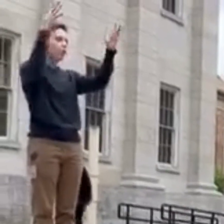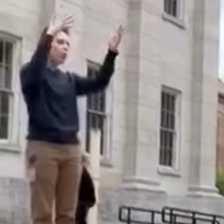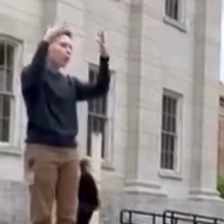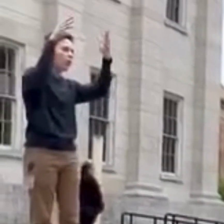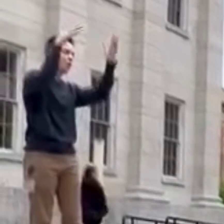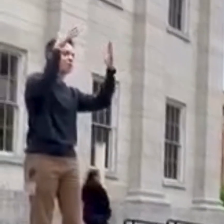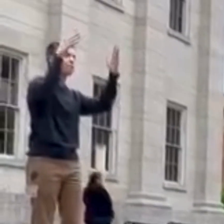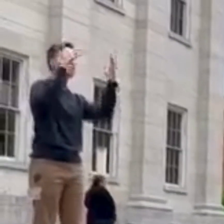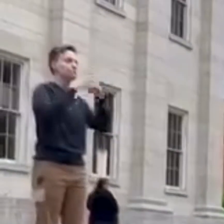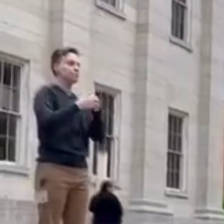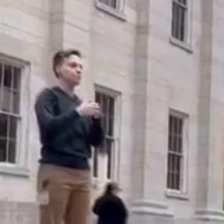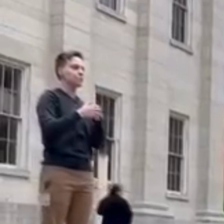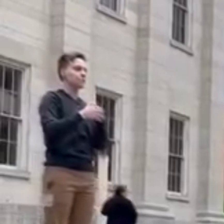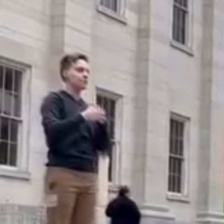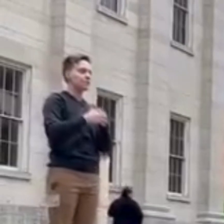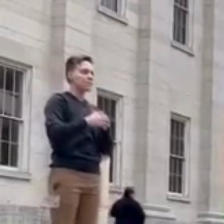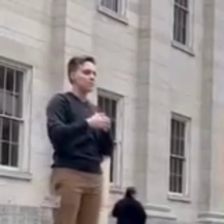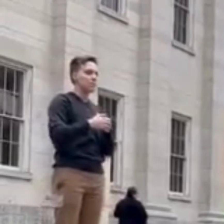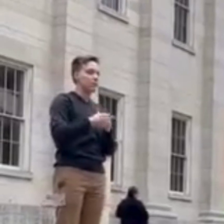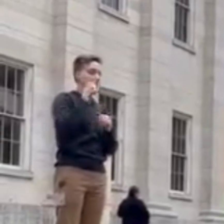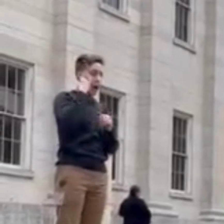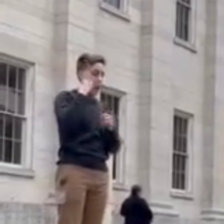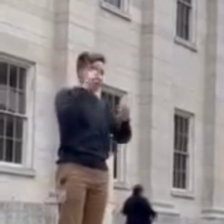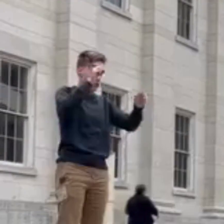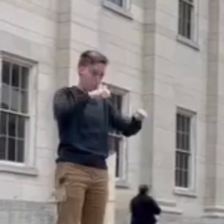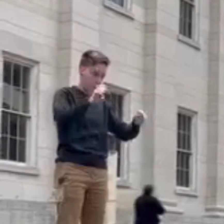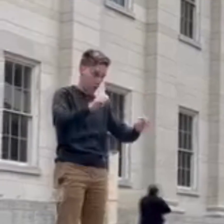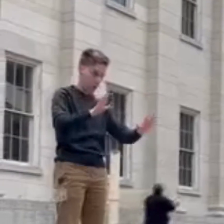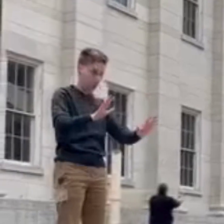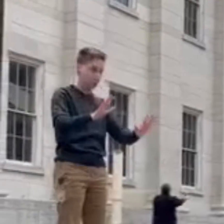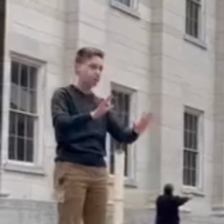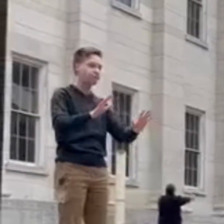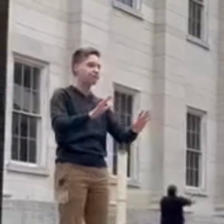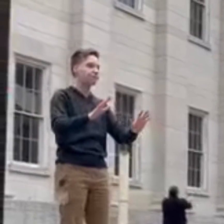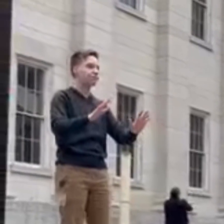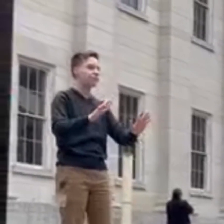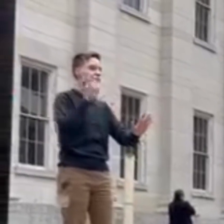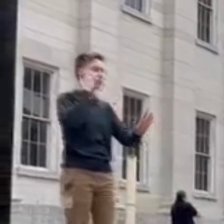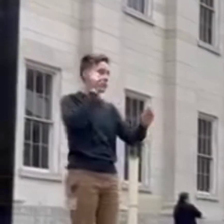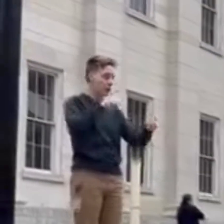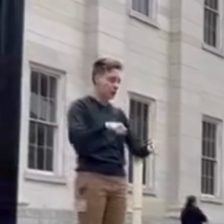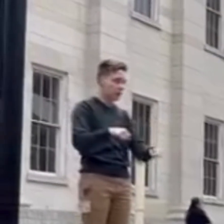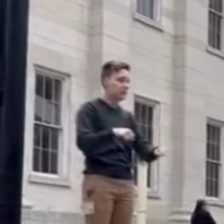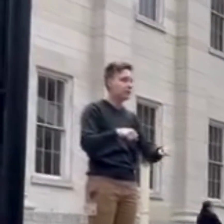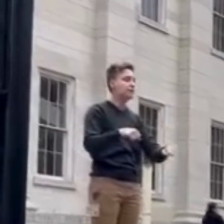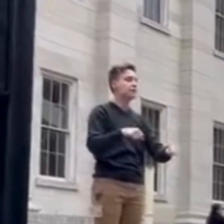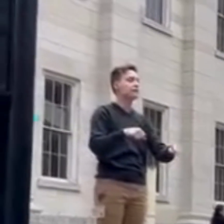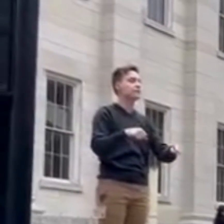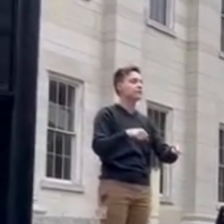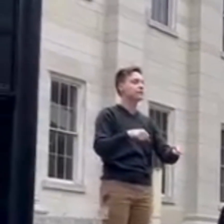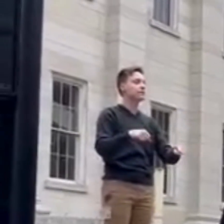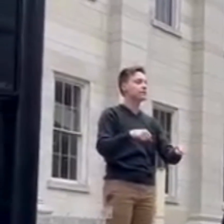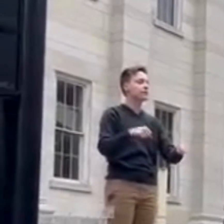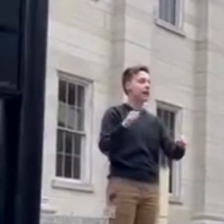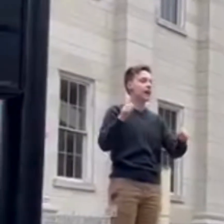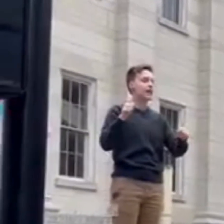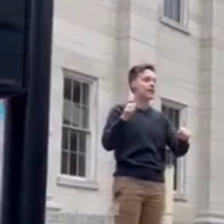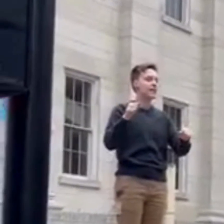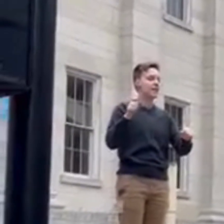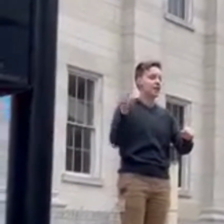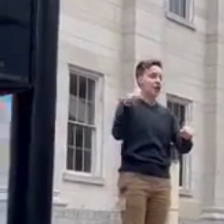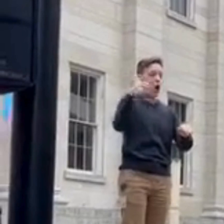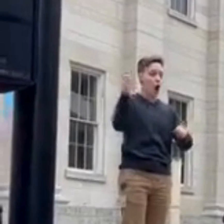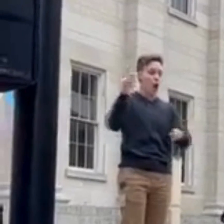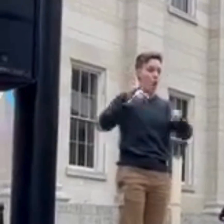And if you have the ability, if you can do it, stop letting other people